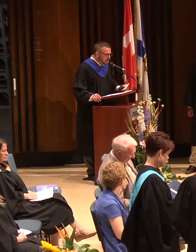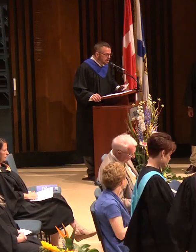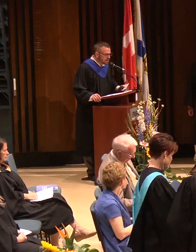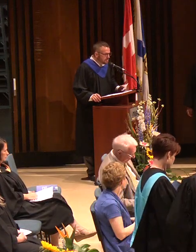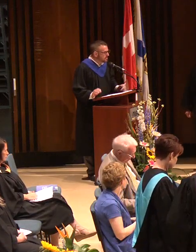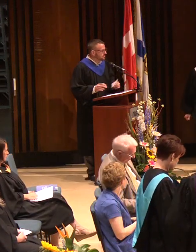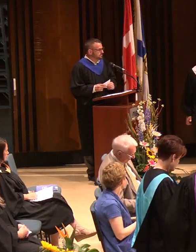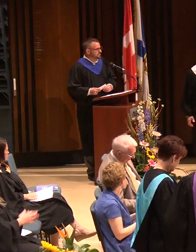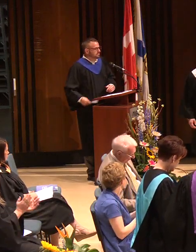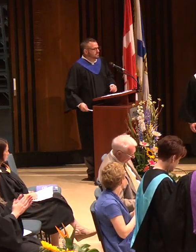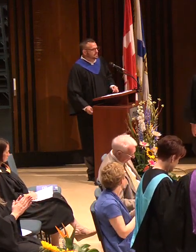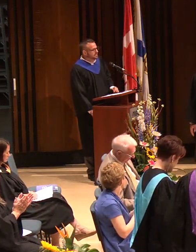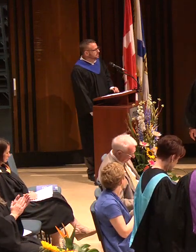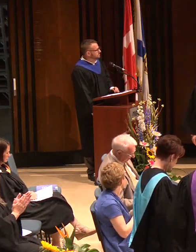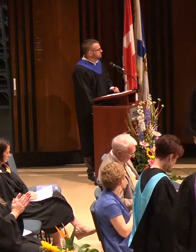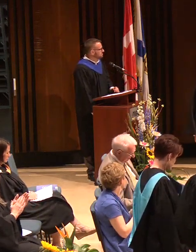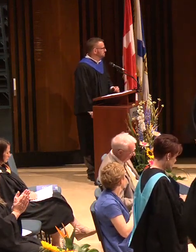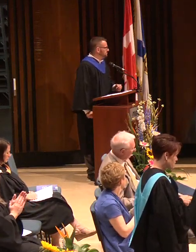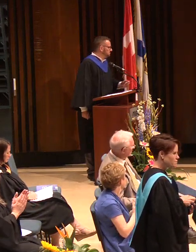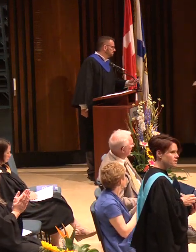Redmond McParland.